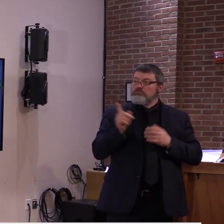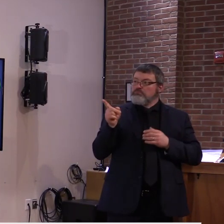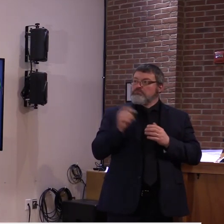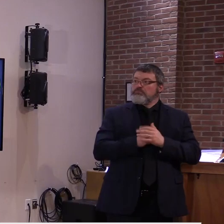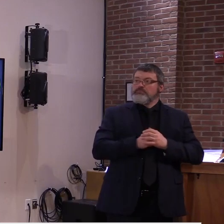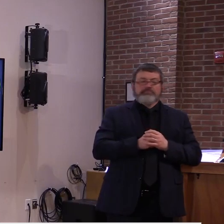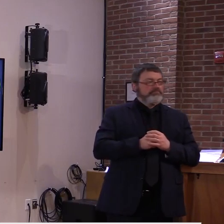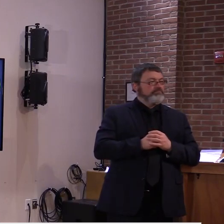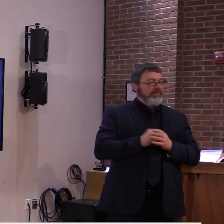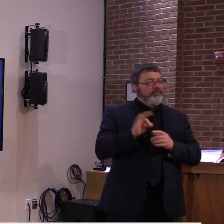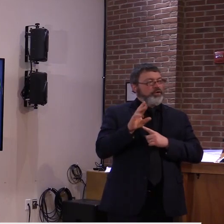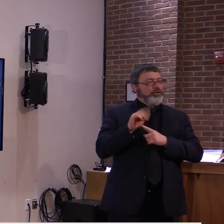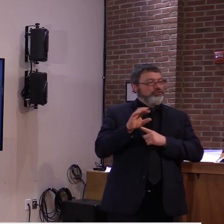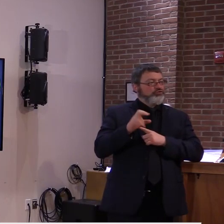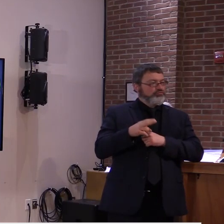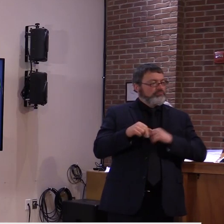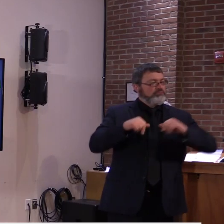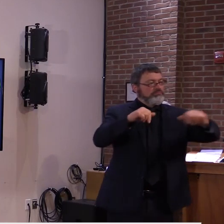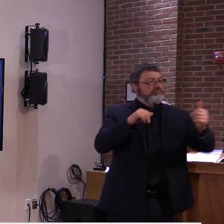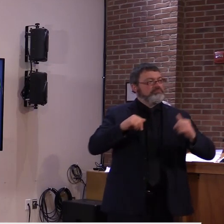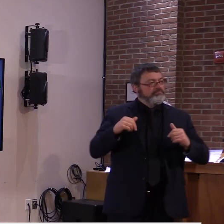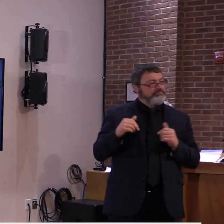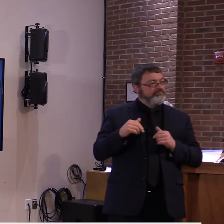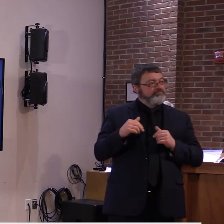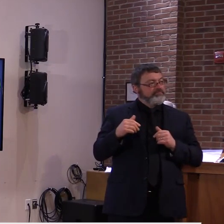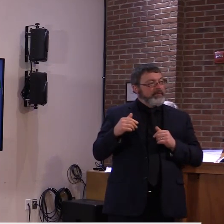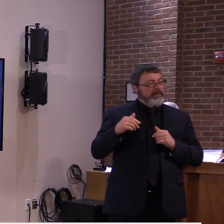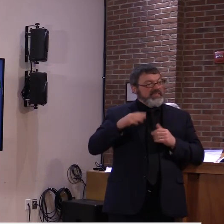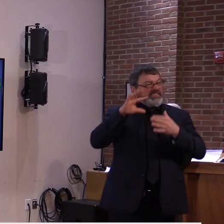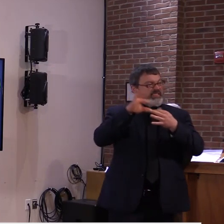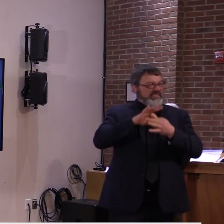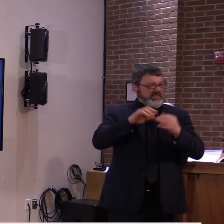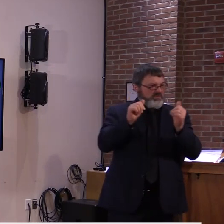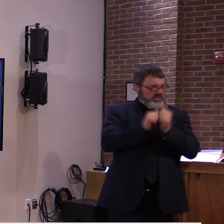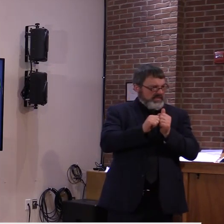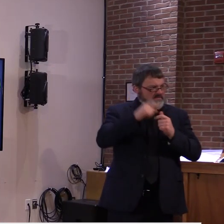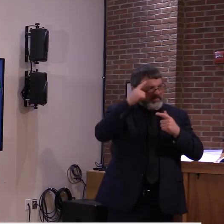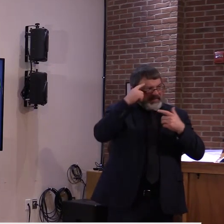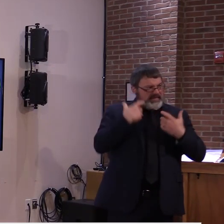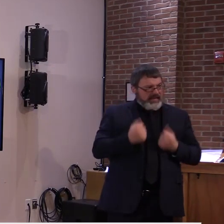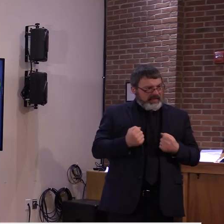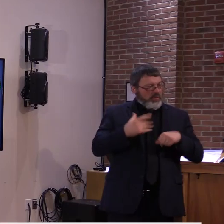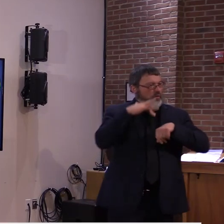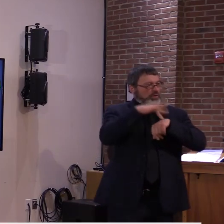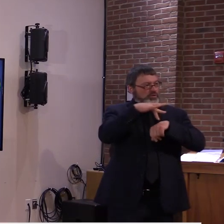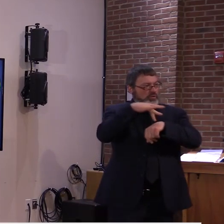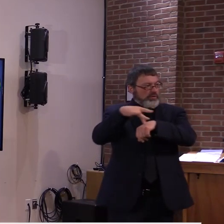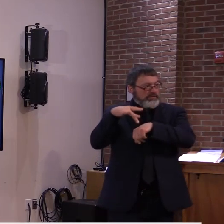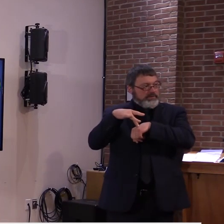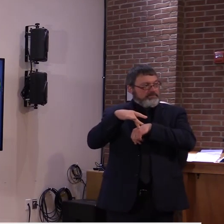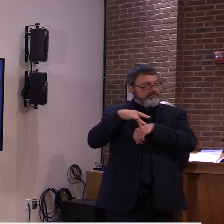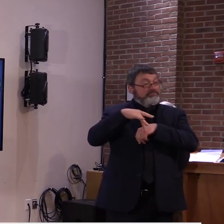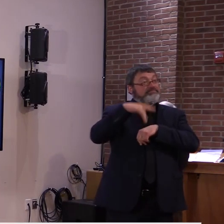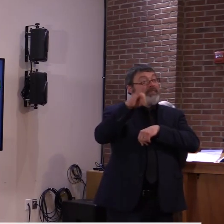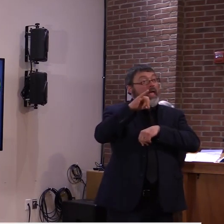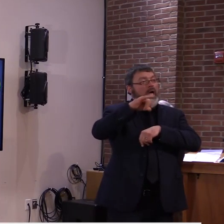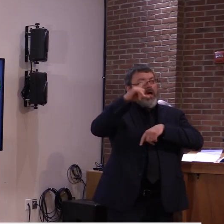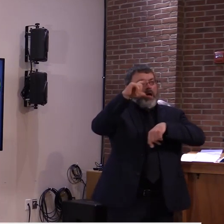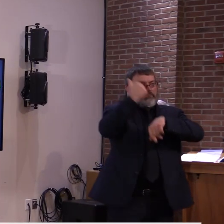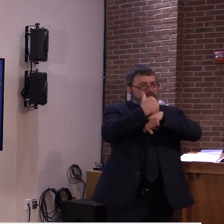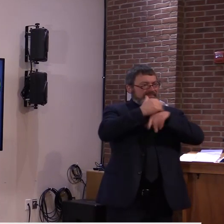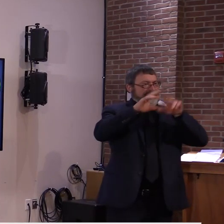Hello. I'm a question for Secretary French. So earlier on, he said that the state is working on the district level to